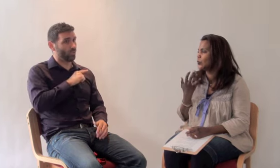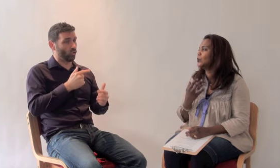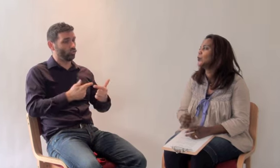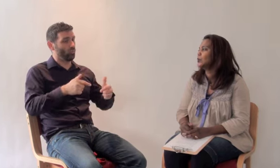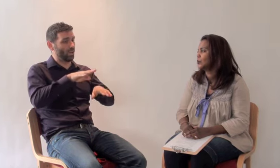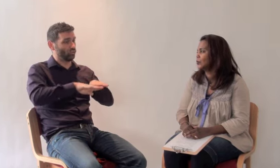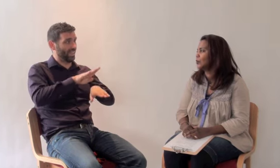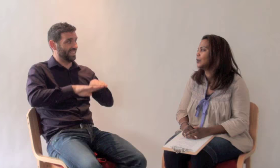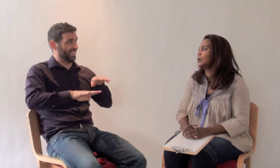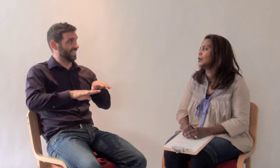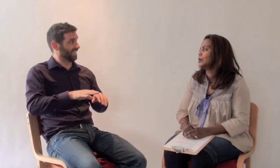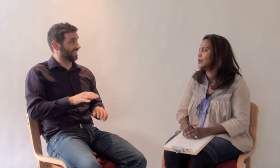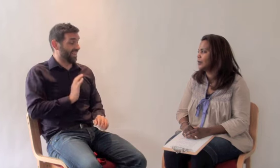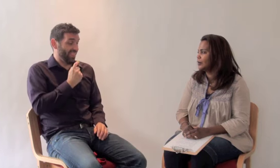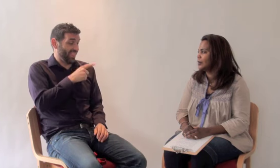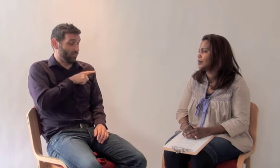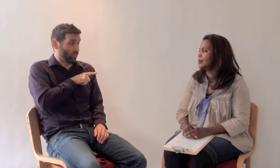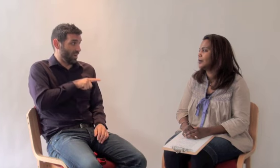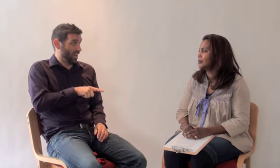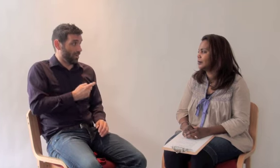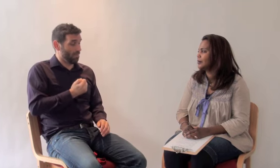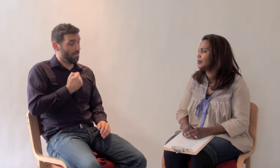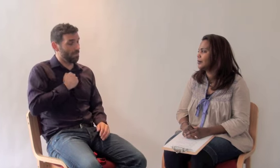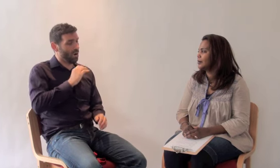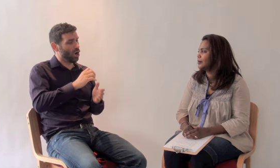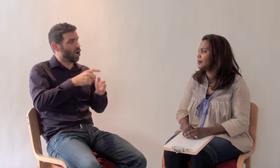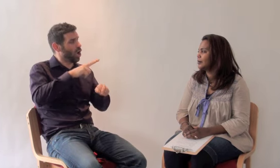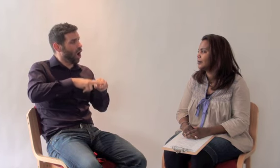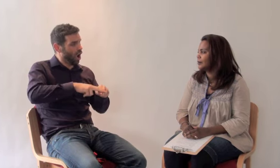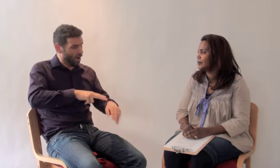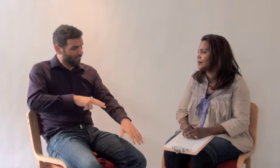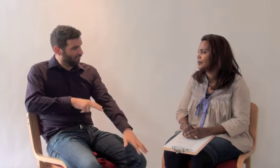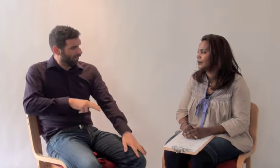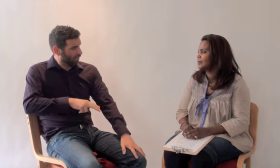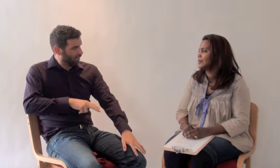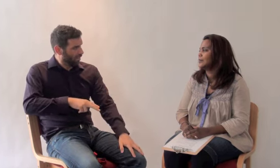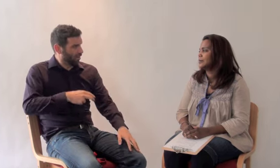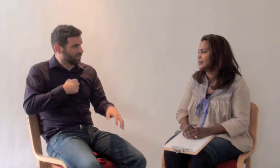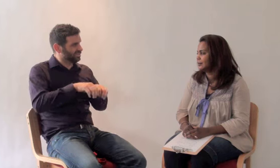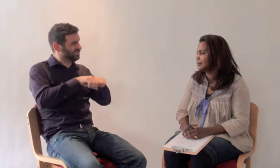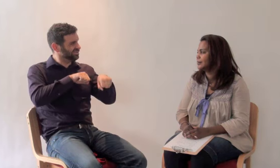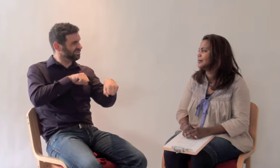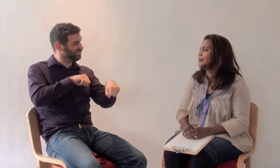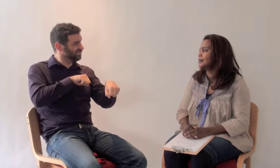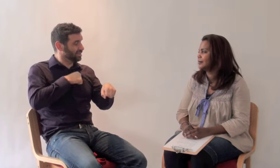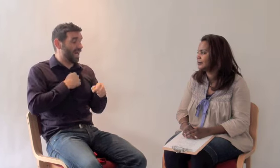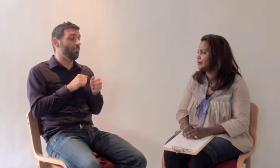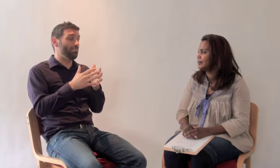I injured myself, really, because I trained too much. And I hurt my calf in my left leg. In